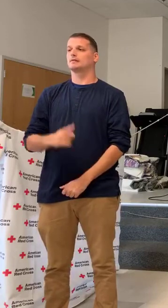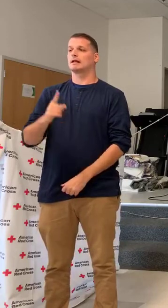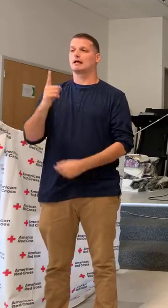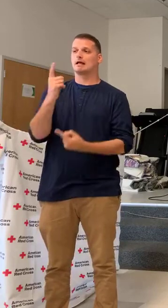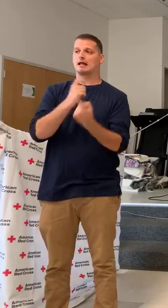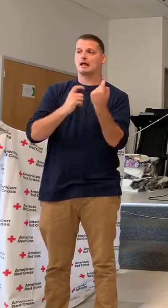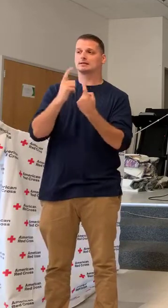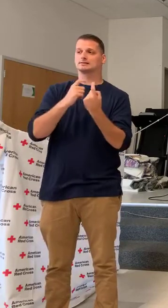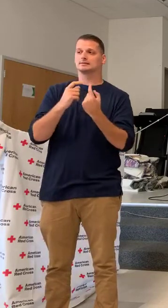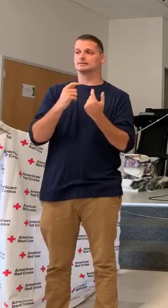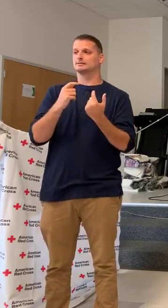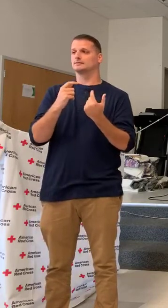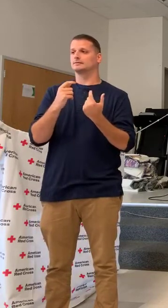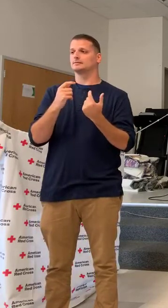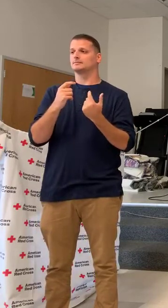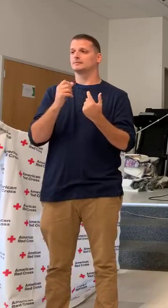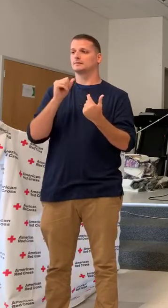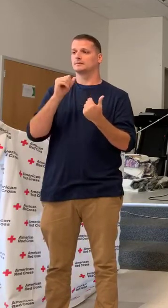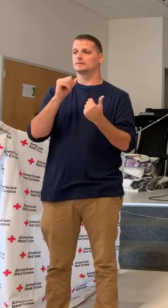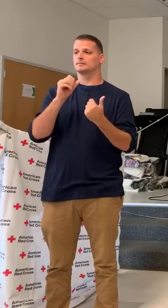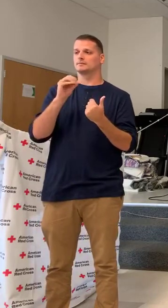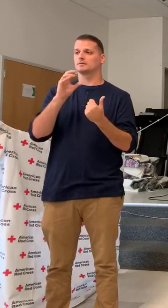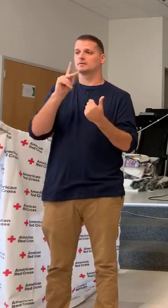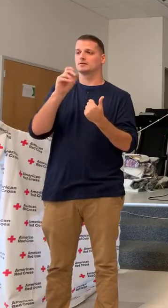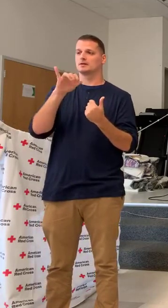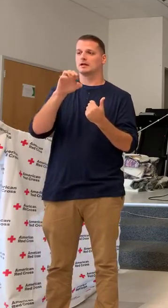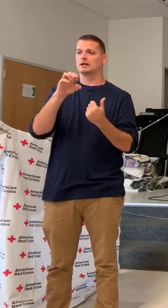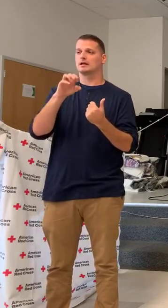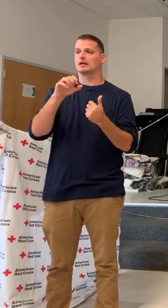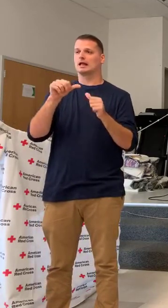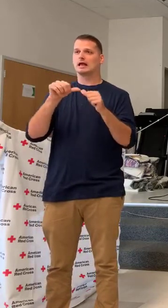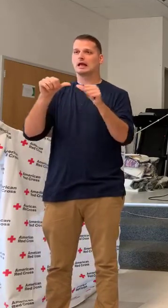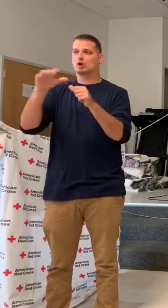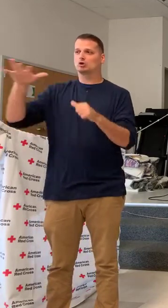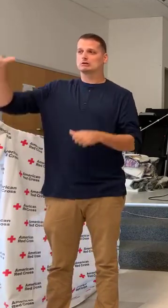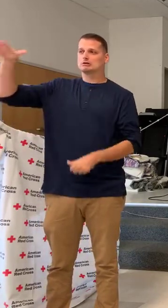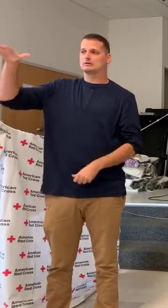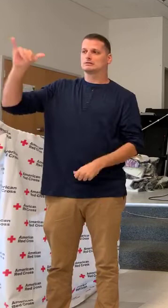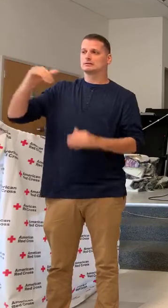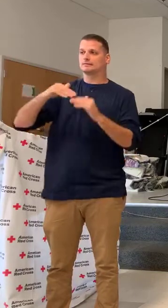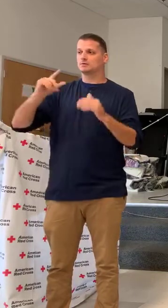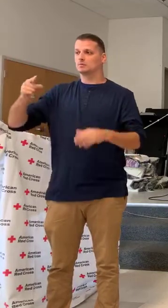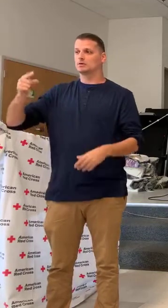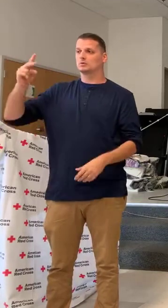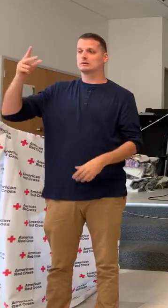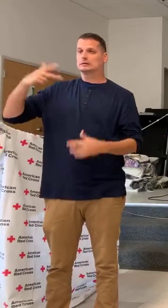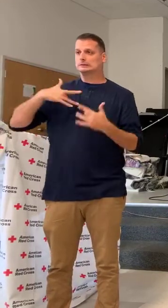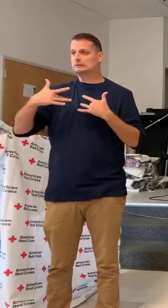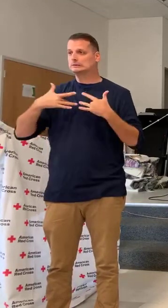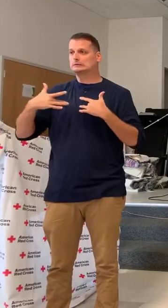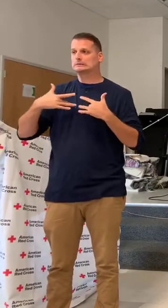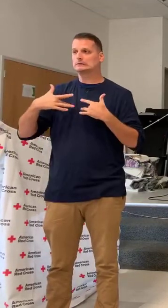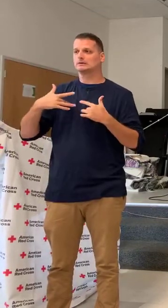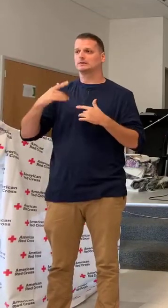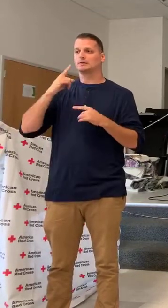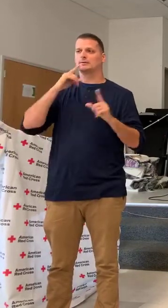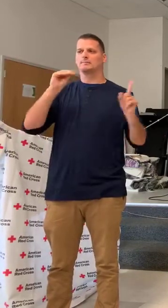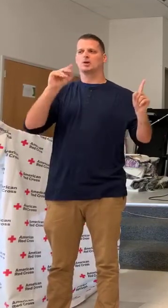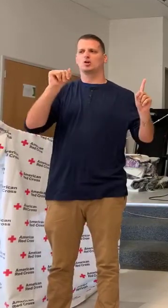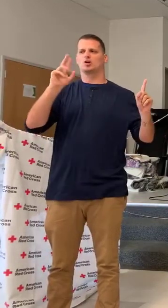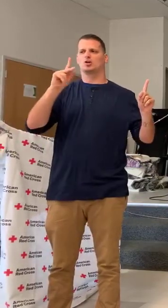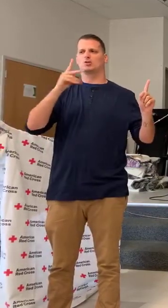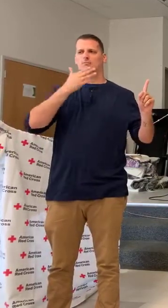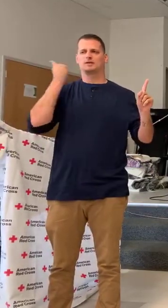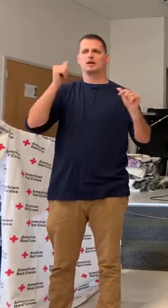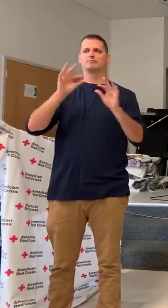make a run down to the sockeye, or do people in the level twos and ones have anything to worry about this weekend? I think Mark just painted that picture for you, and